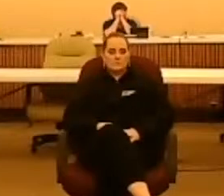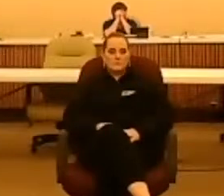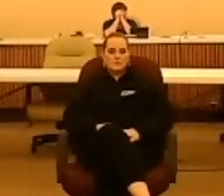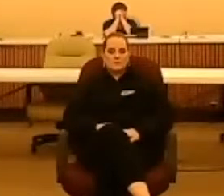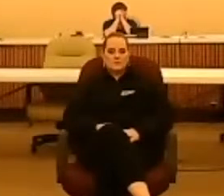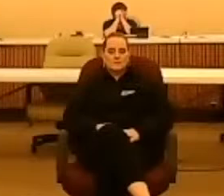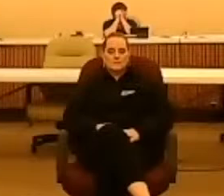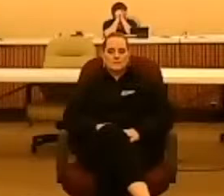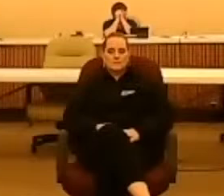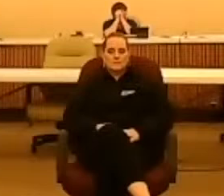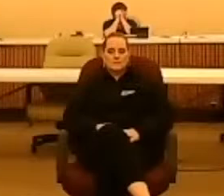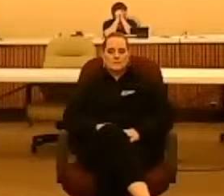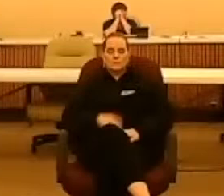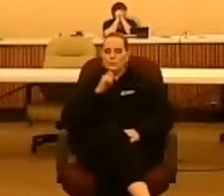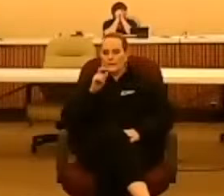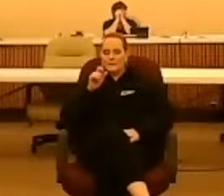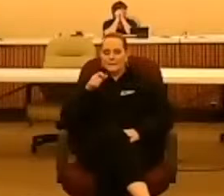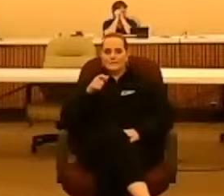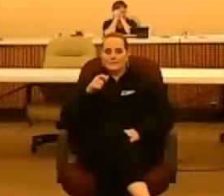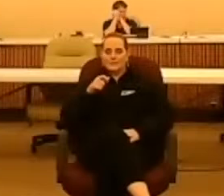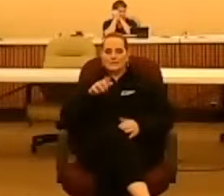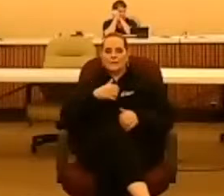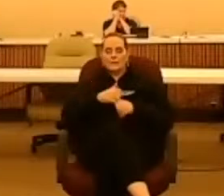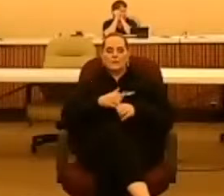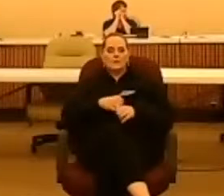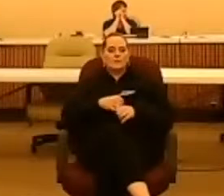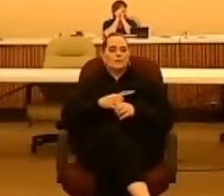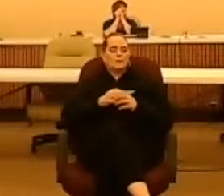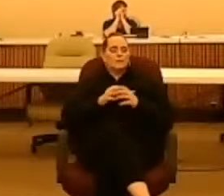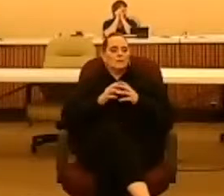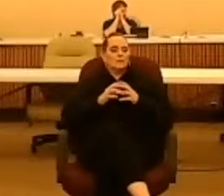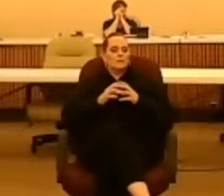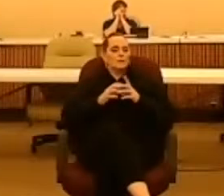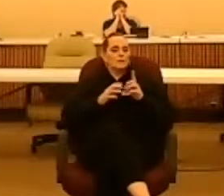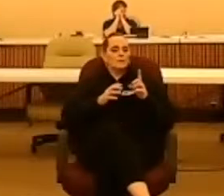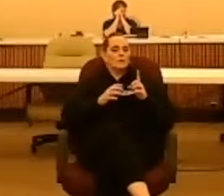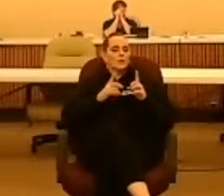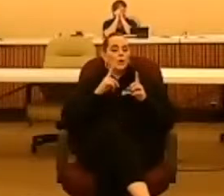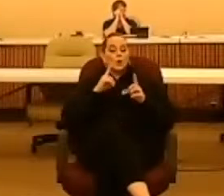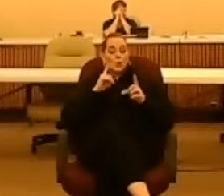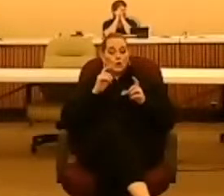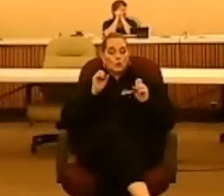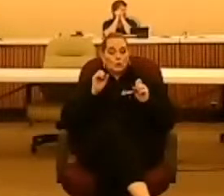them. I don't know, Would you it might be- go after them, but could they censure?